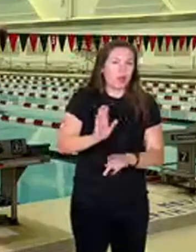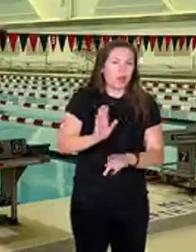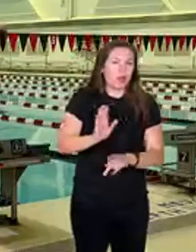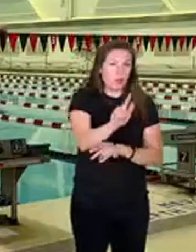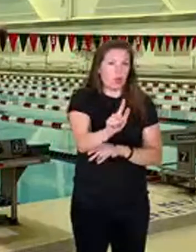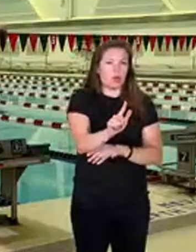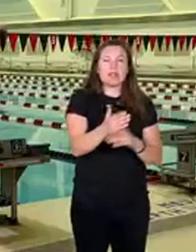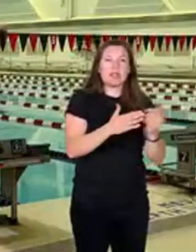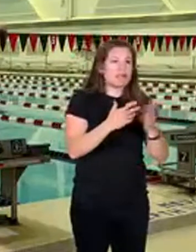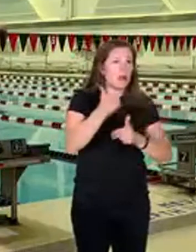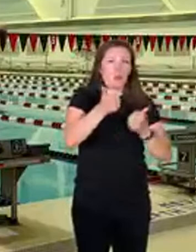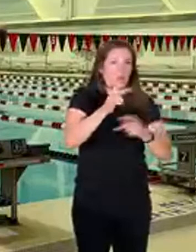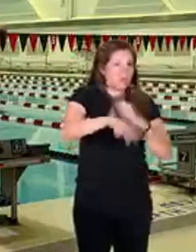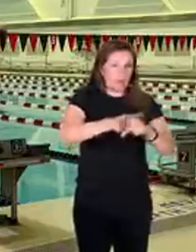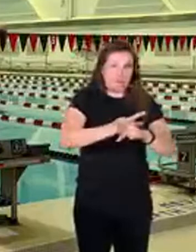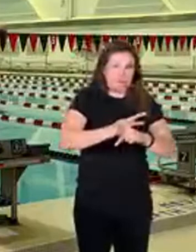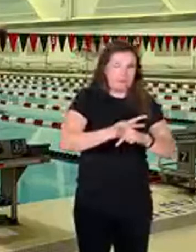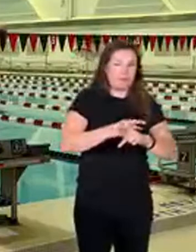it's above ground,